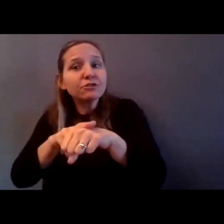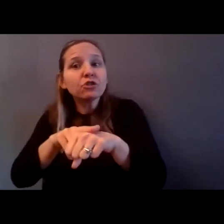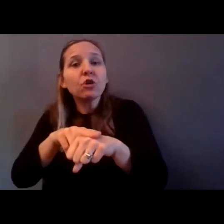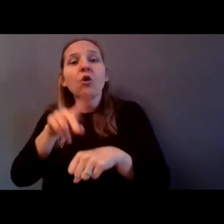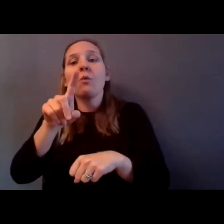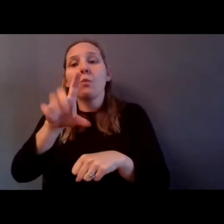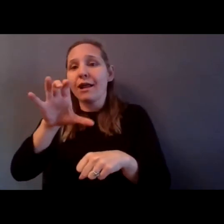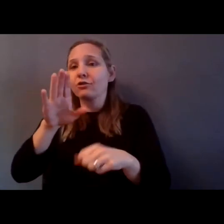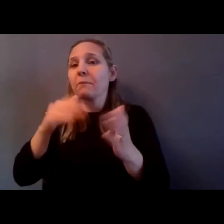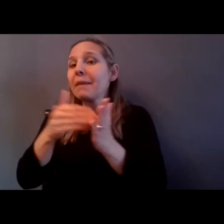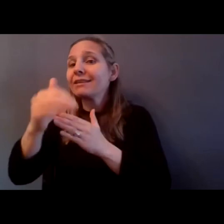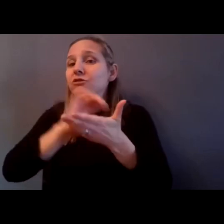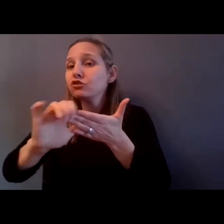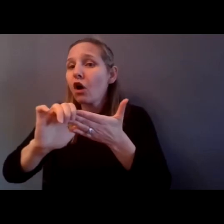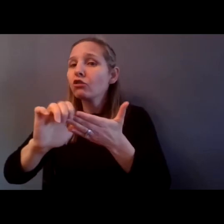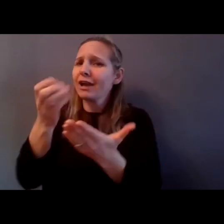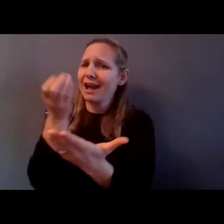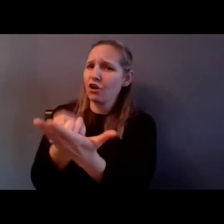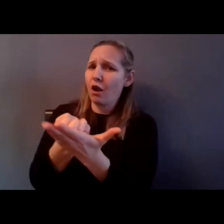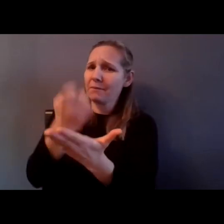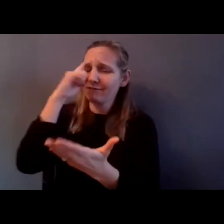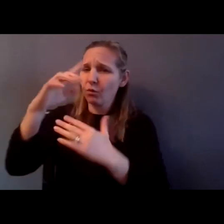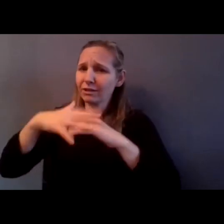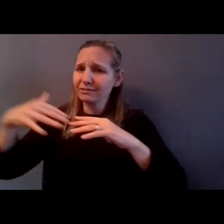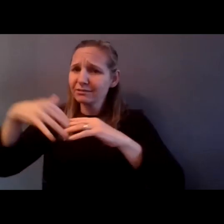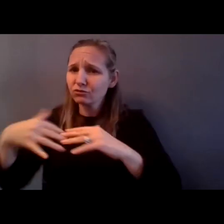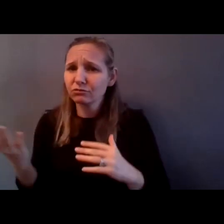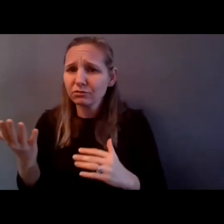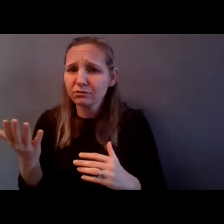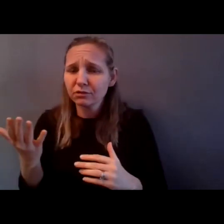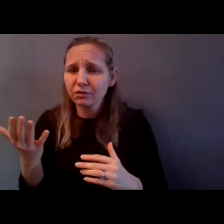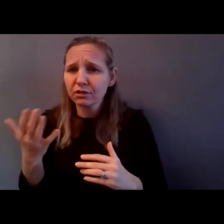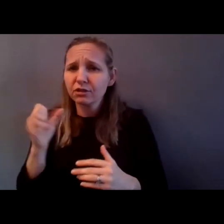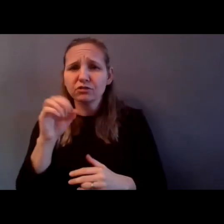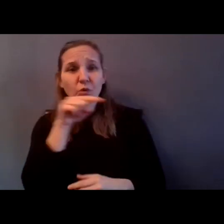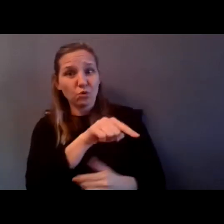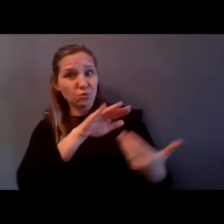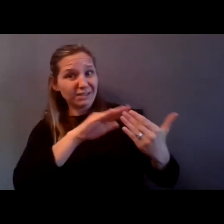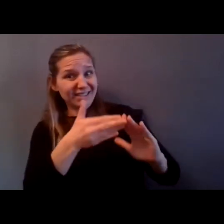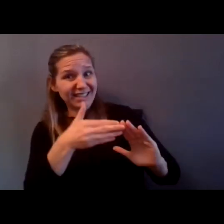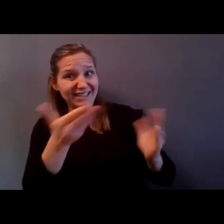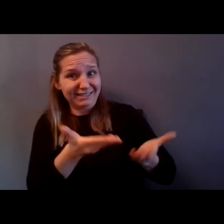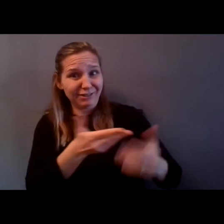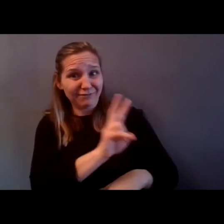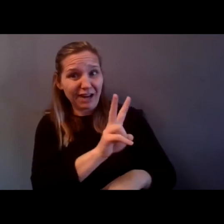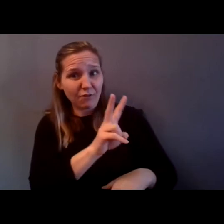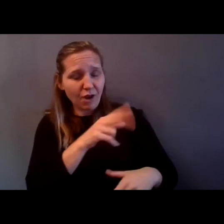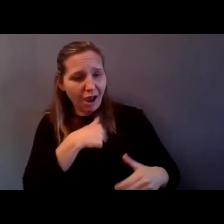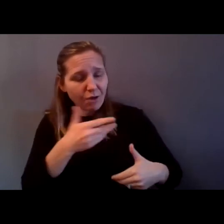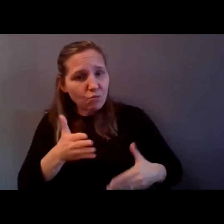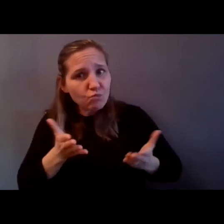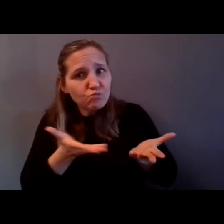economy. I encourage you as a city to establish the connection and the narrative